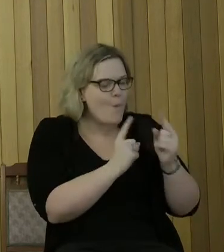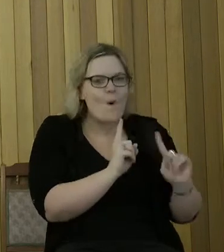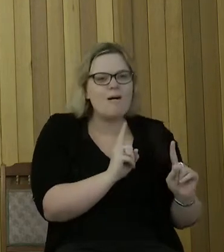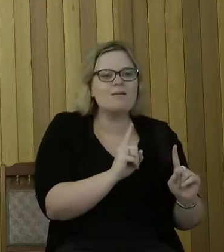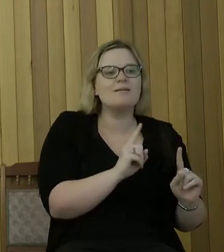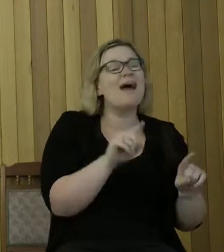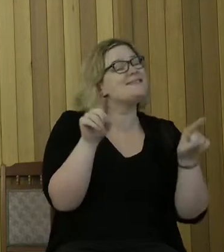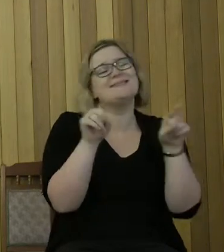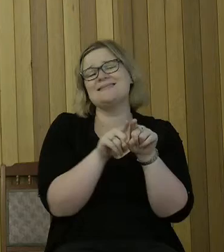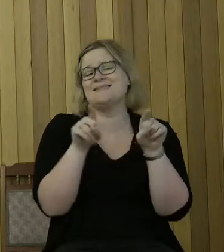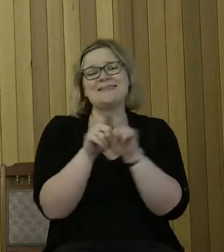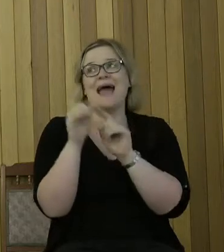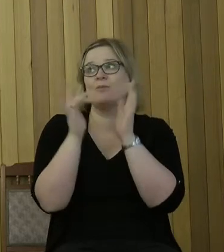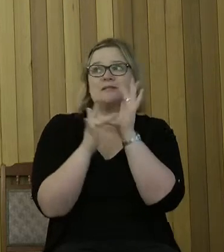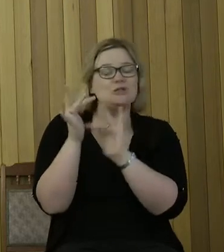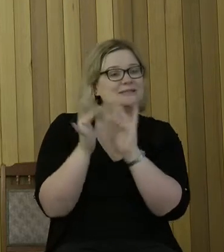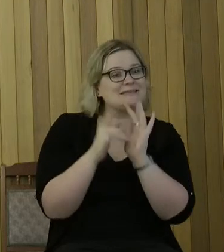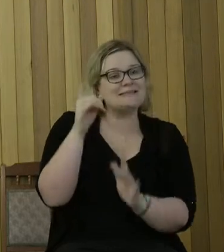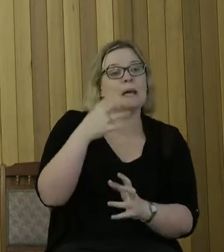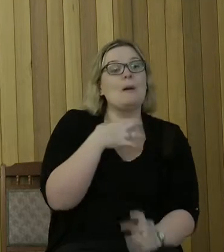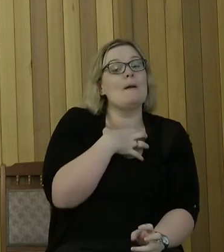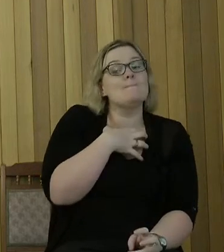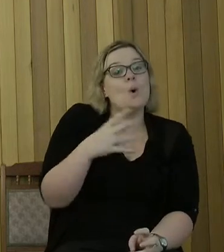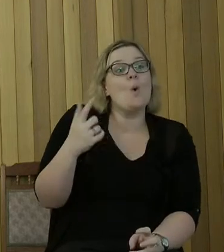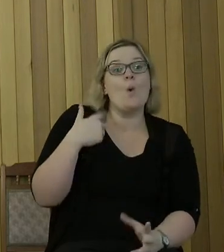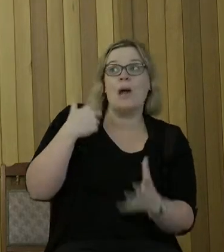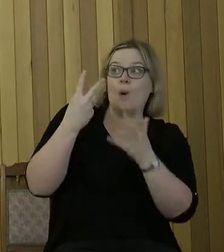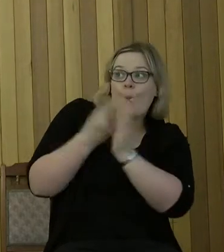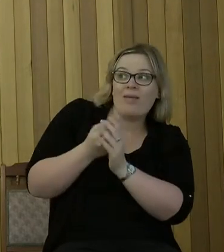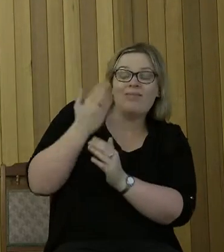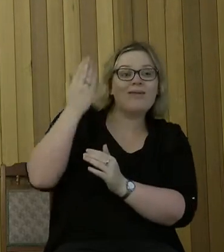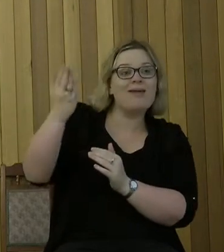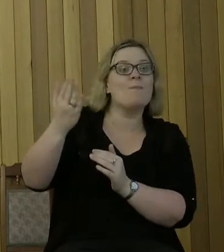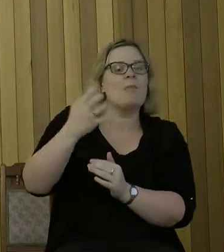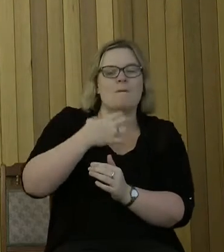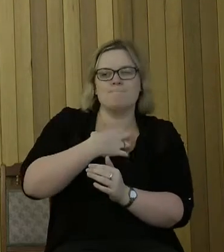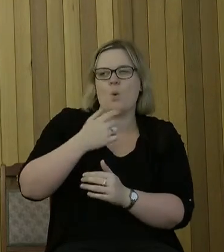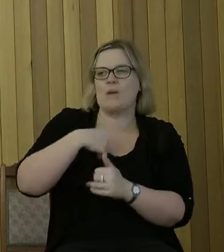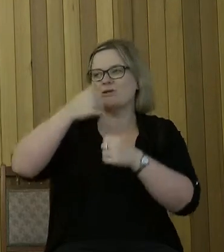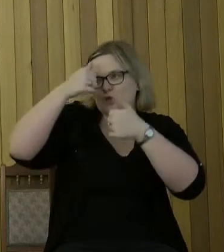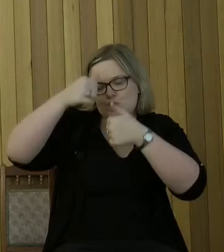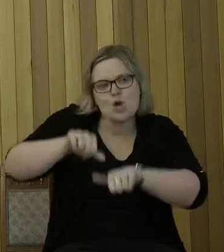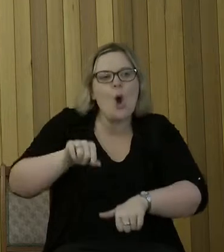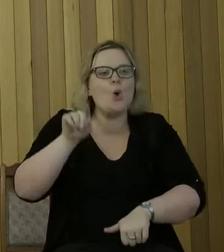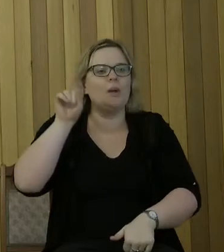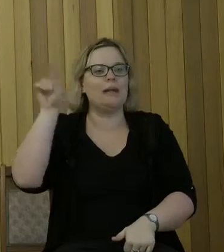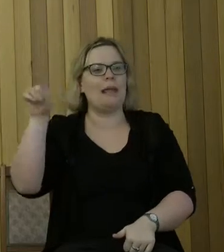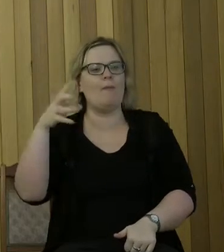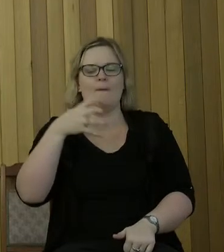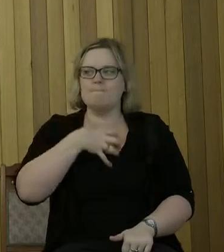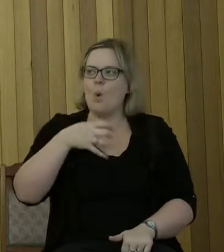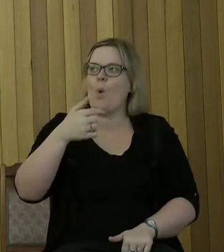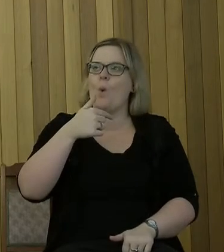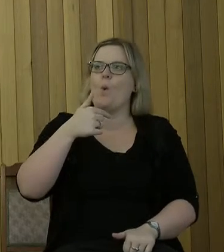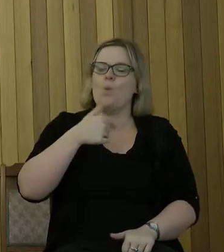it's exactly the same with Jesus. The more time we spend with Him, the more time we get to know Him, the more we